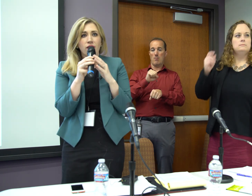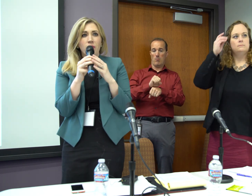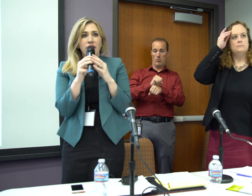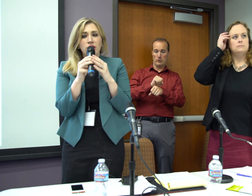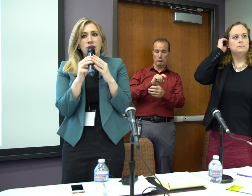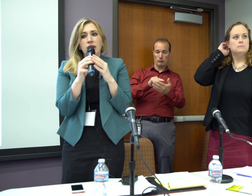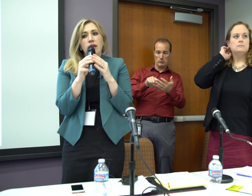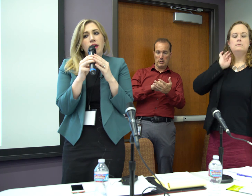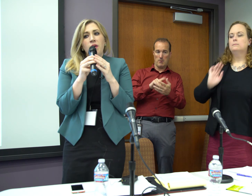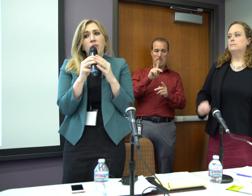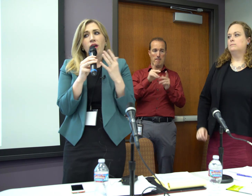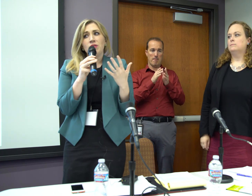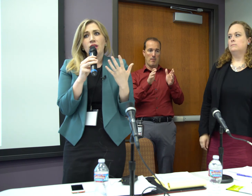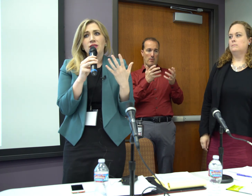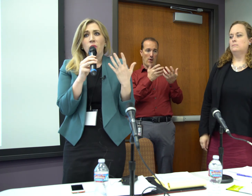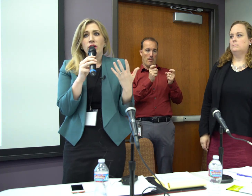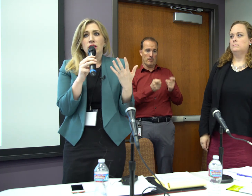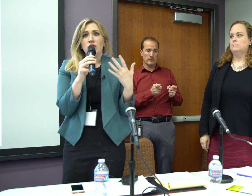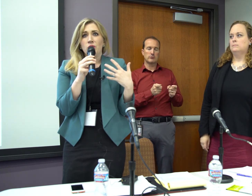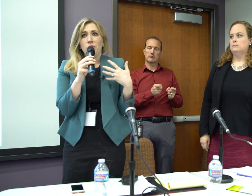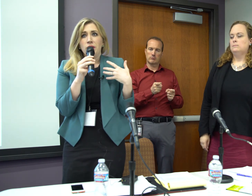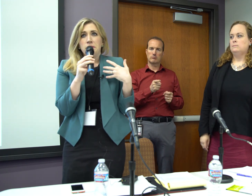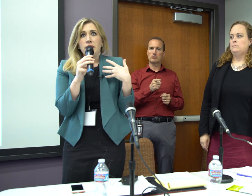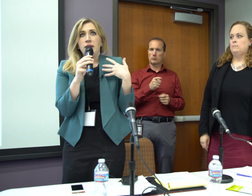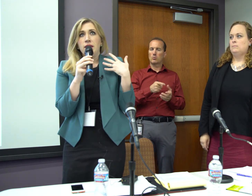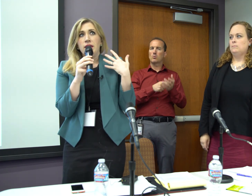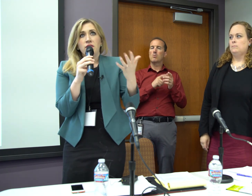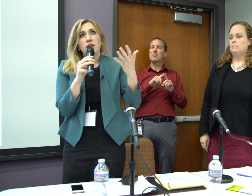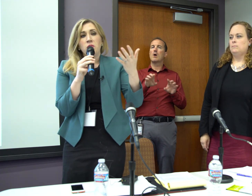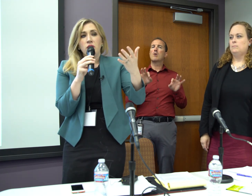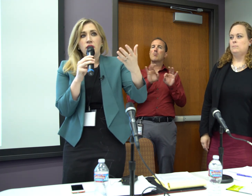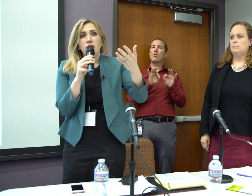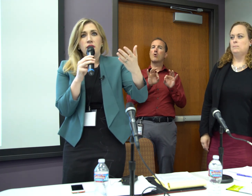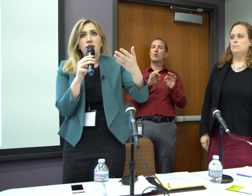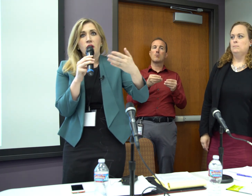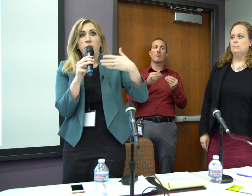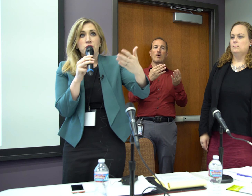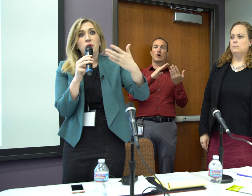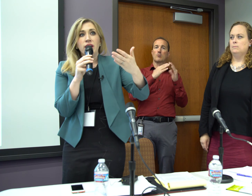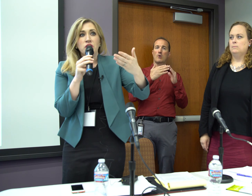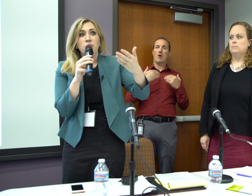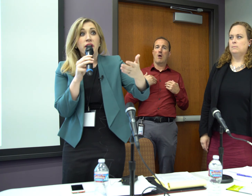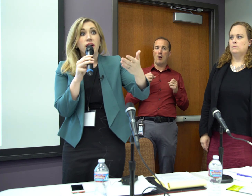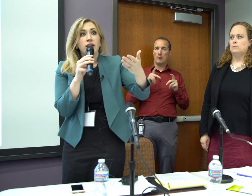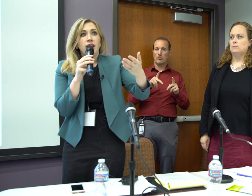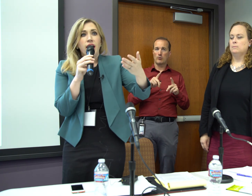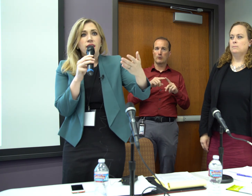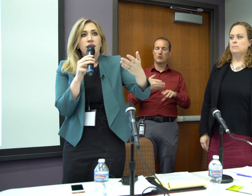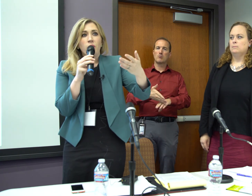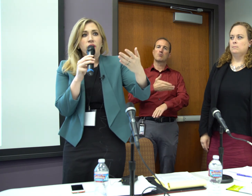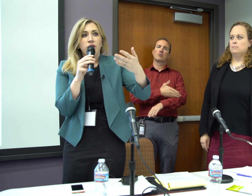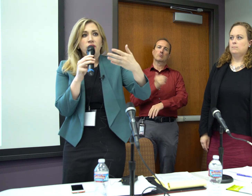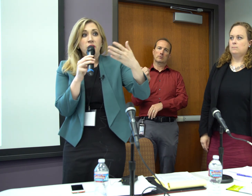in public accommodations. But I also think it's important to give the community the opportunity to do better.